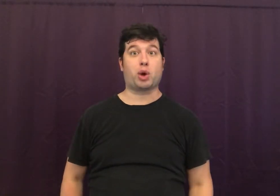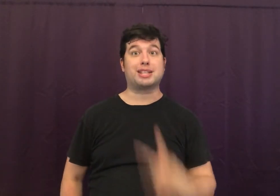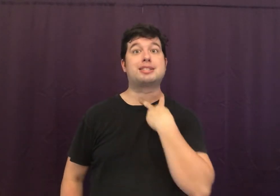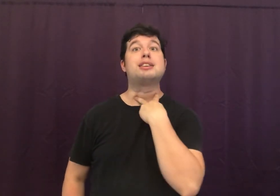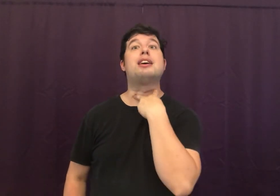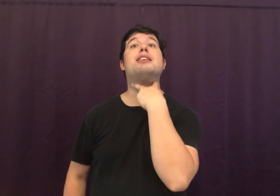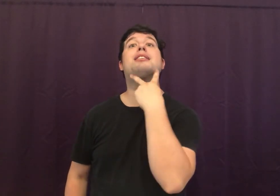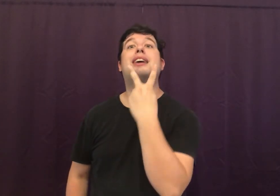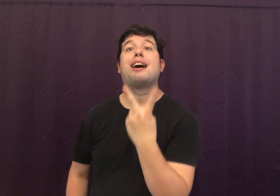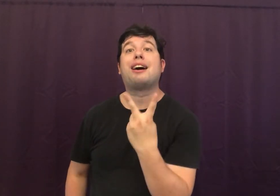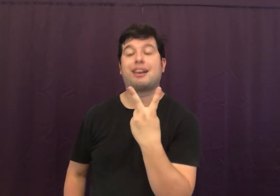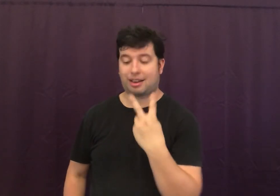Voice.